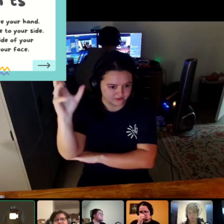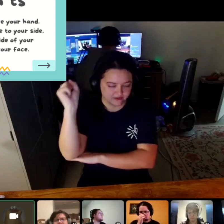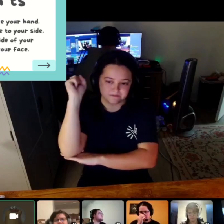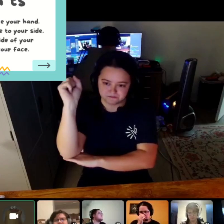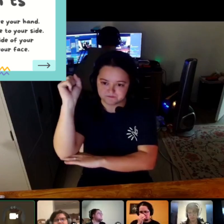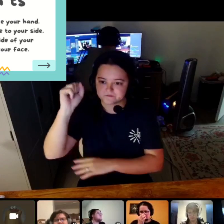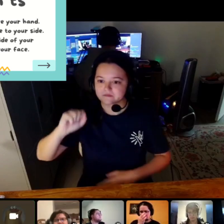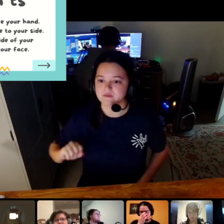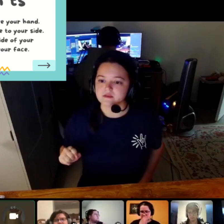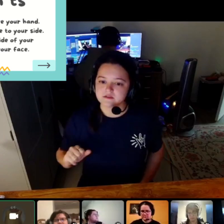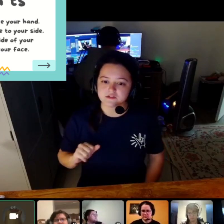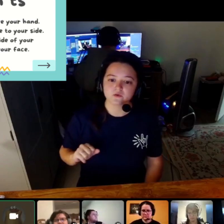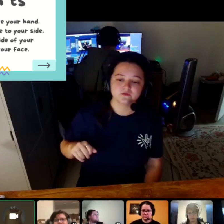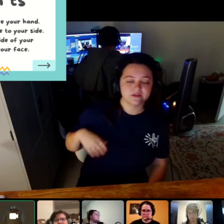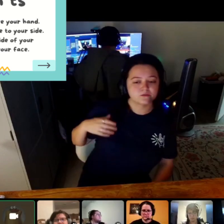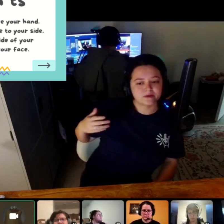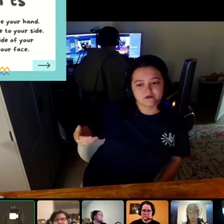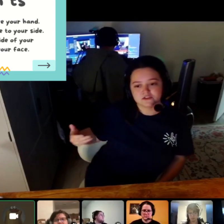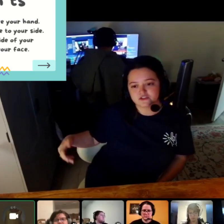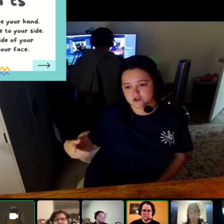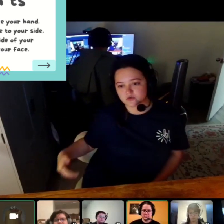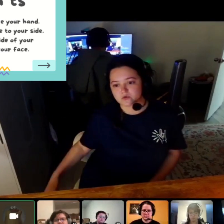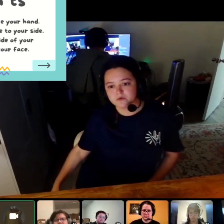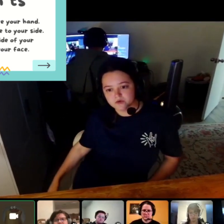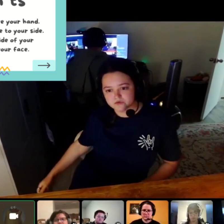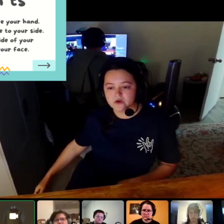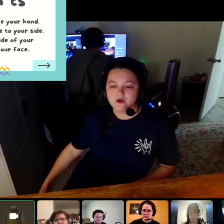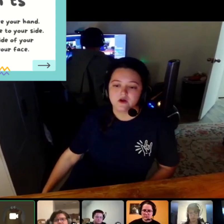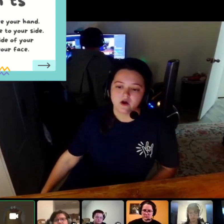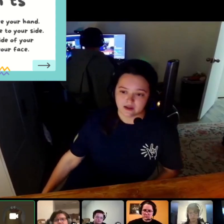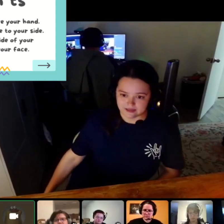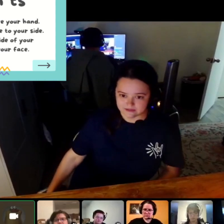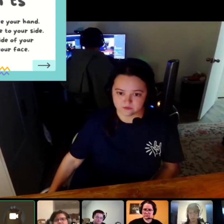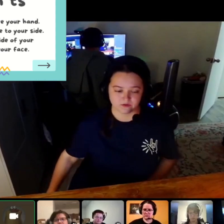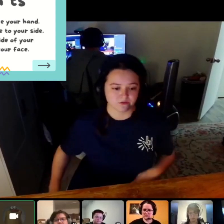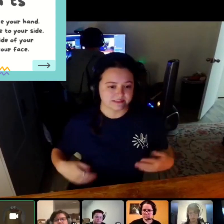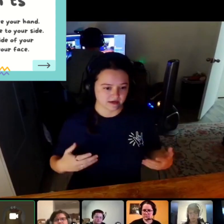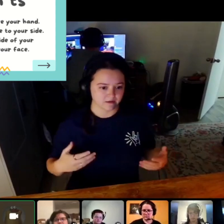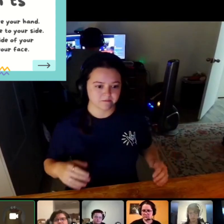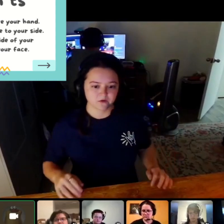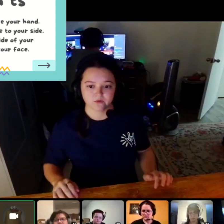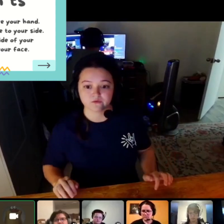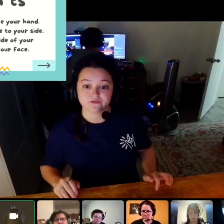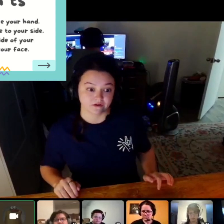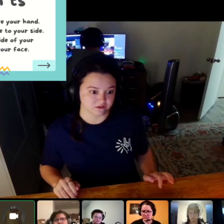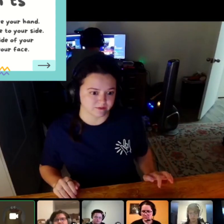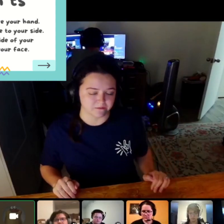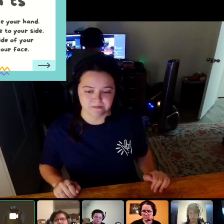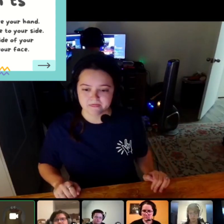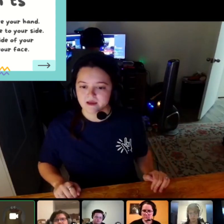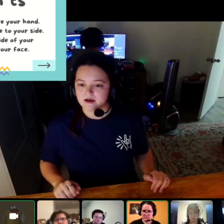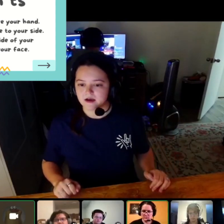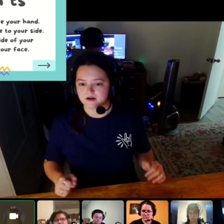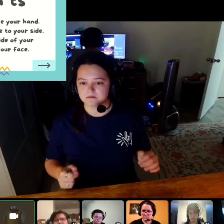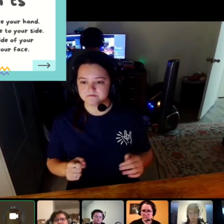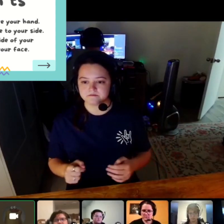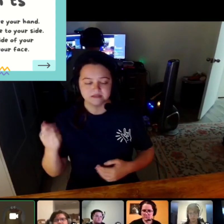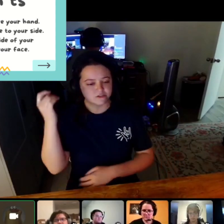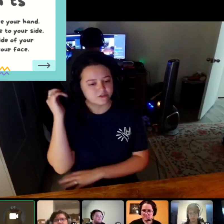it. So we don't bounce, jerk, or move our hands whenever we sign or whenever we fingerspell. Make sure you keep